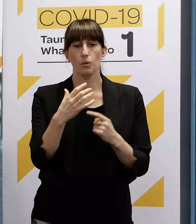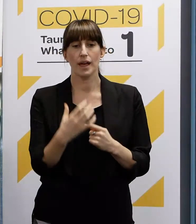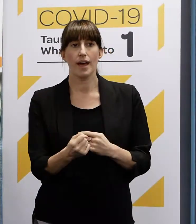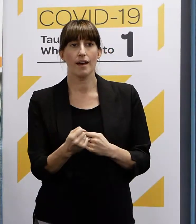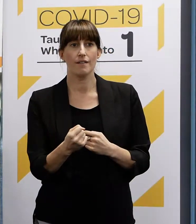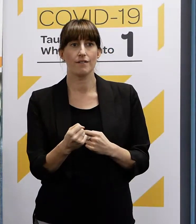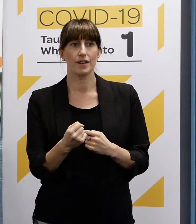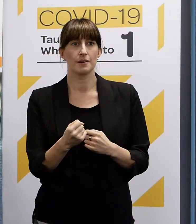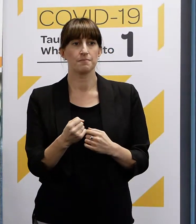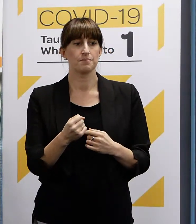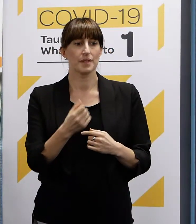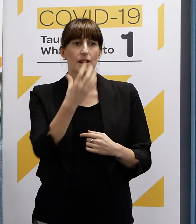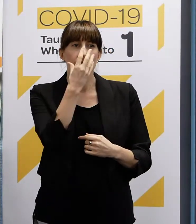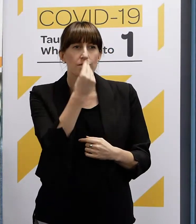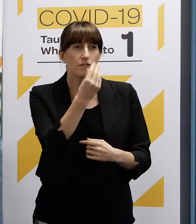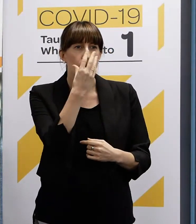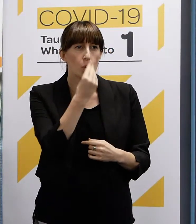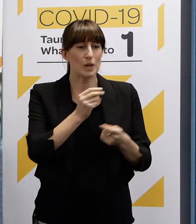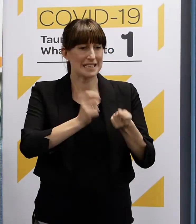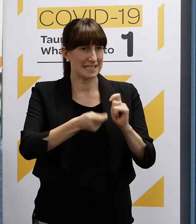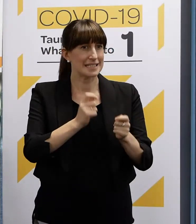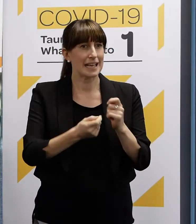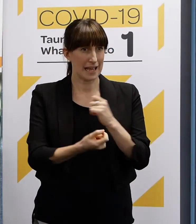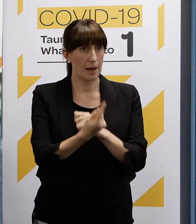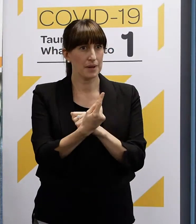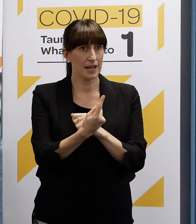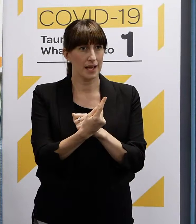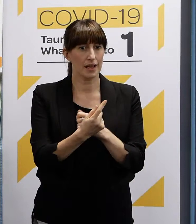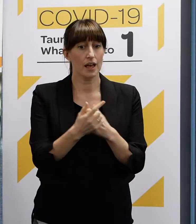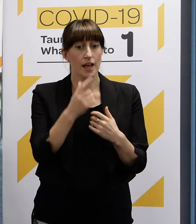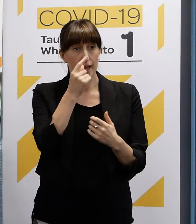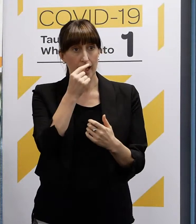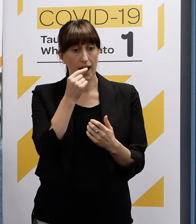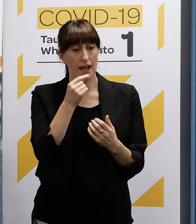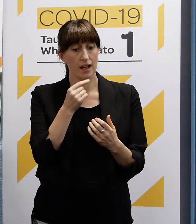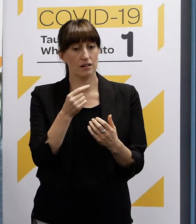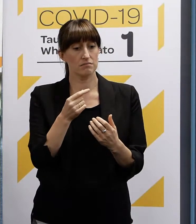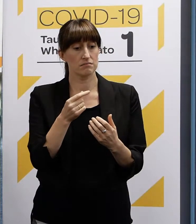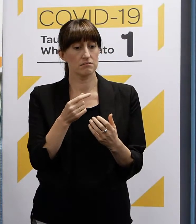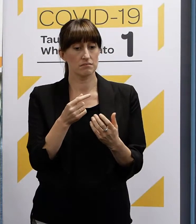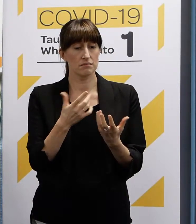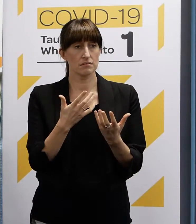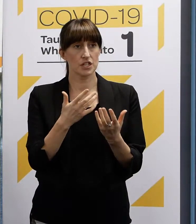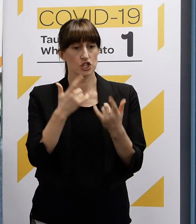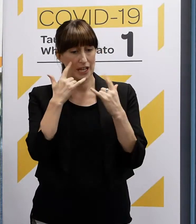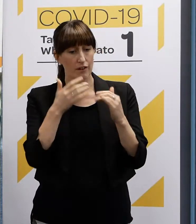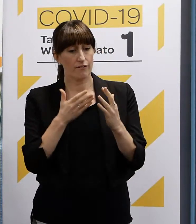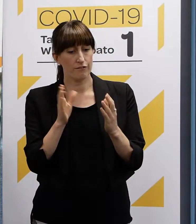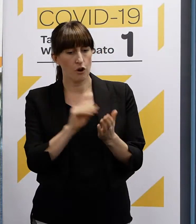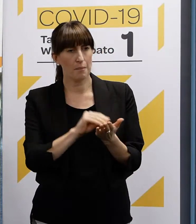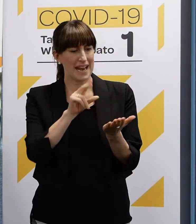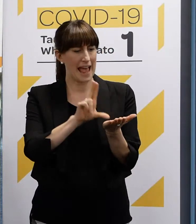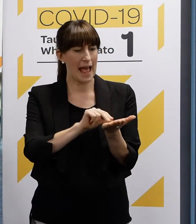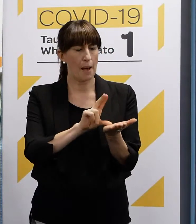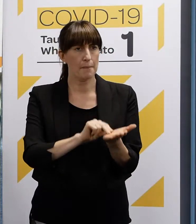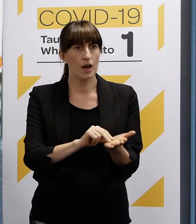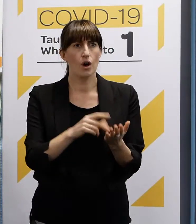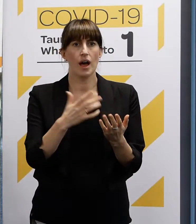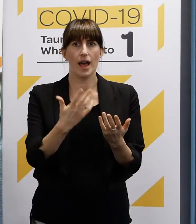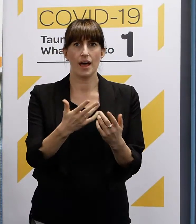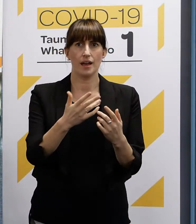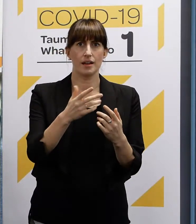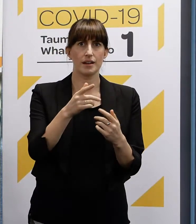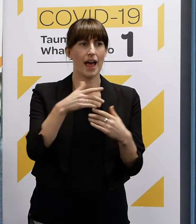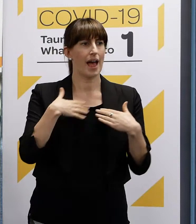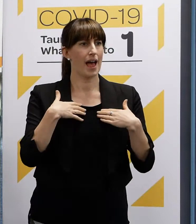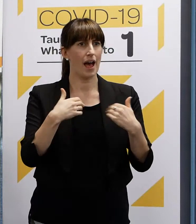surveillance happening through the app, as well as pulling health stat data from over 300 practices. This